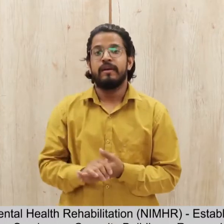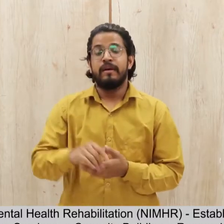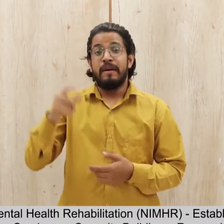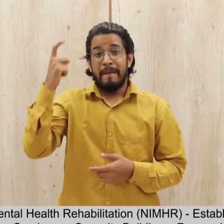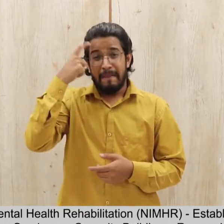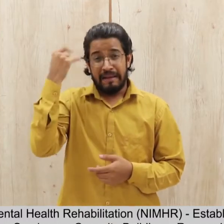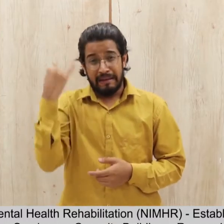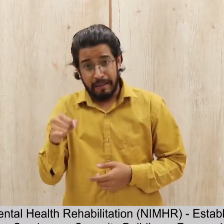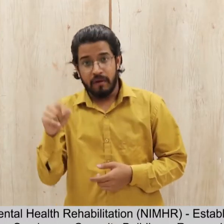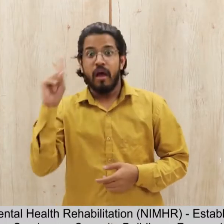2019, dealing in mental illness.